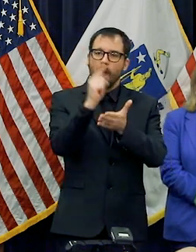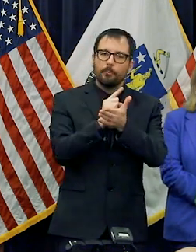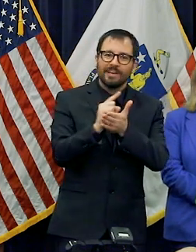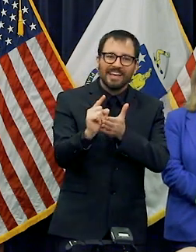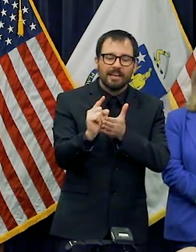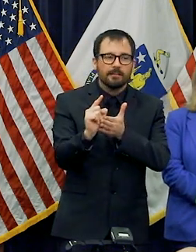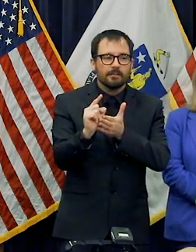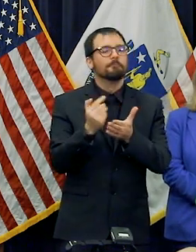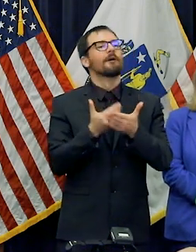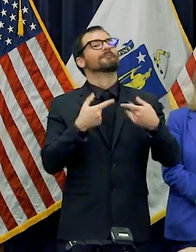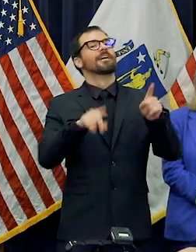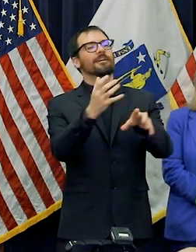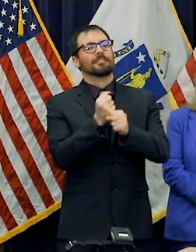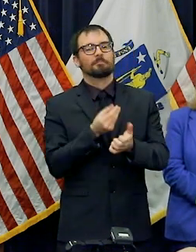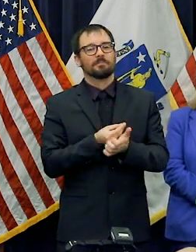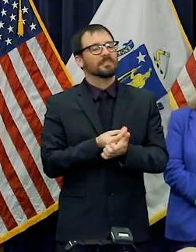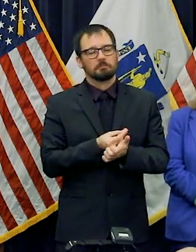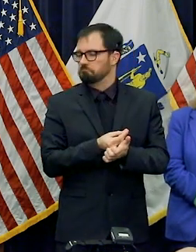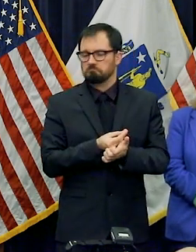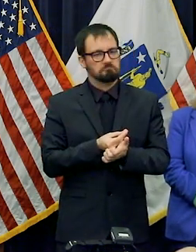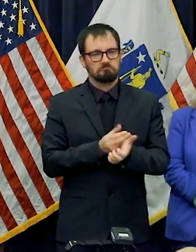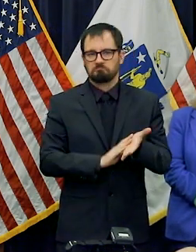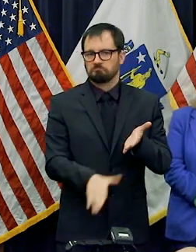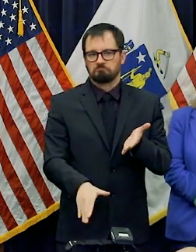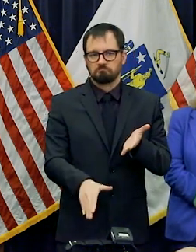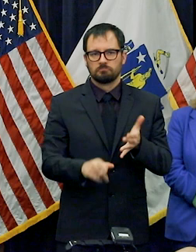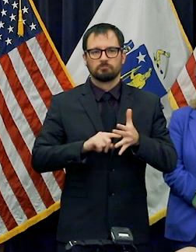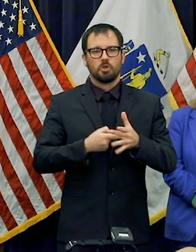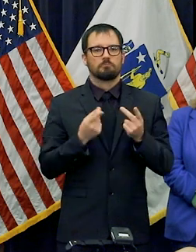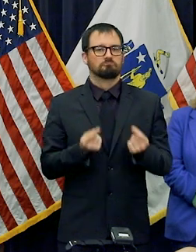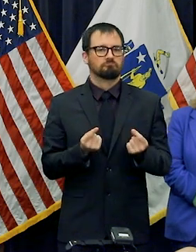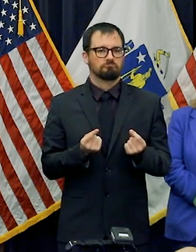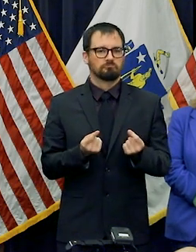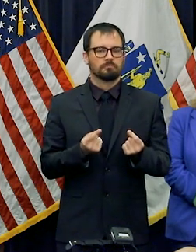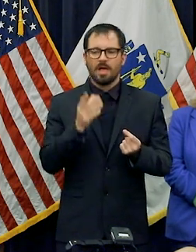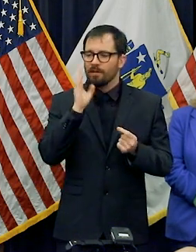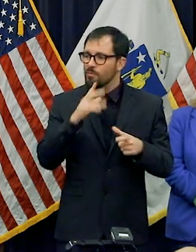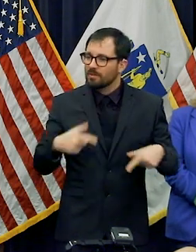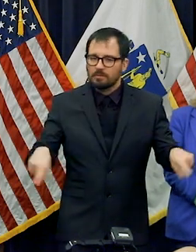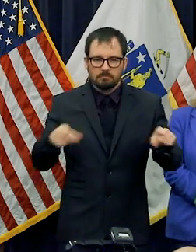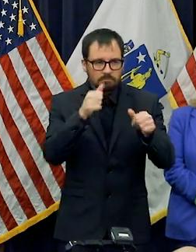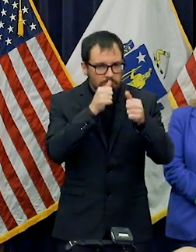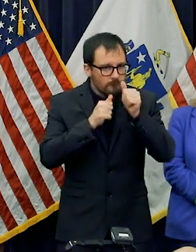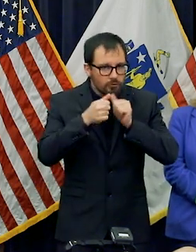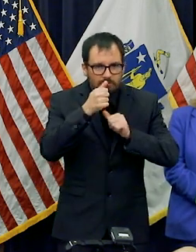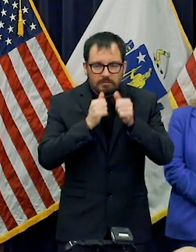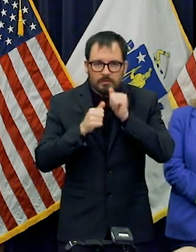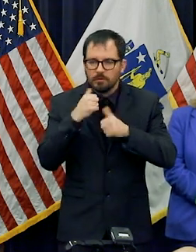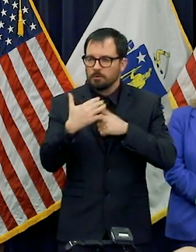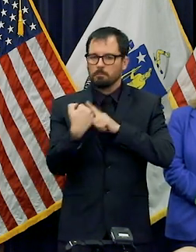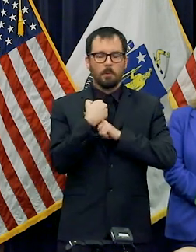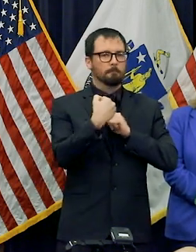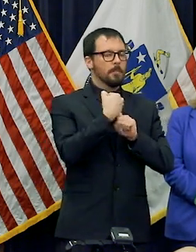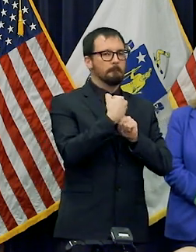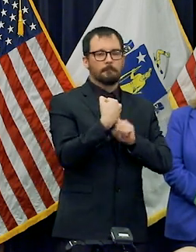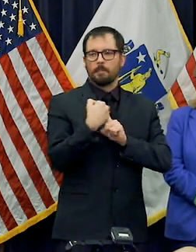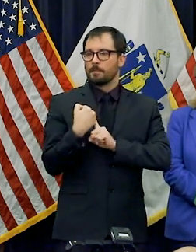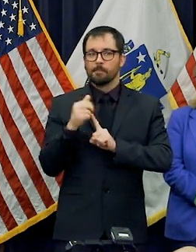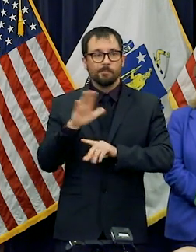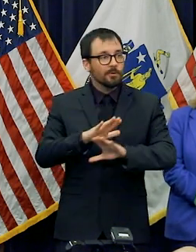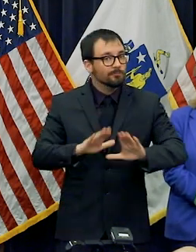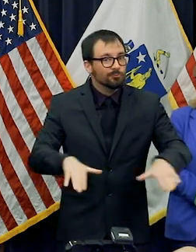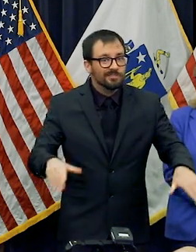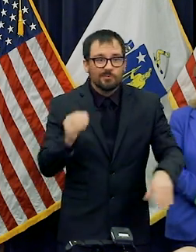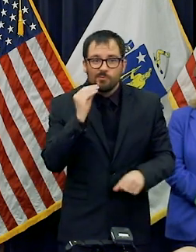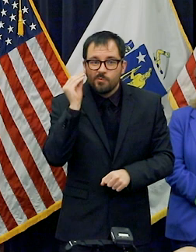tremendously disruptive to our daily lives. Whether your kids are home from school or you're going to miss grabbing a meal at your favorite neighborhood restaurant